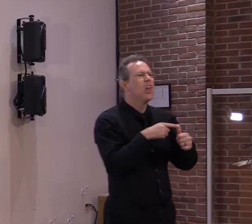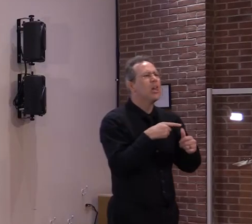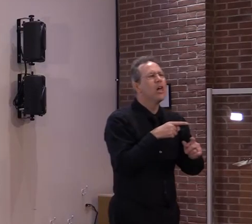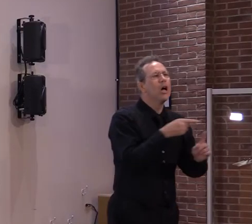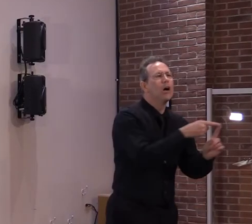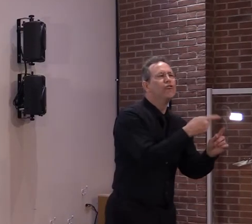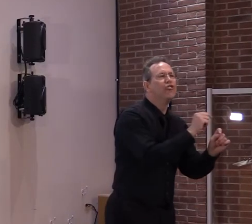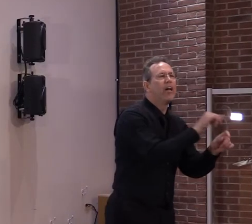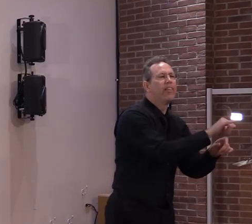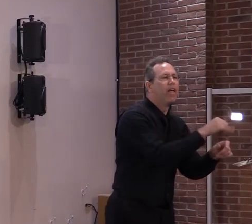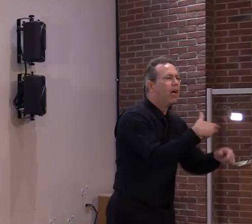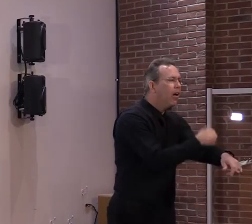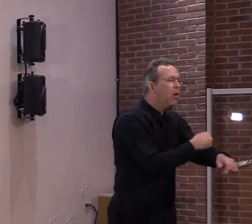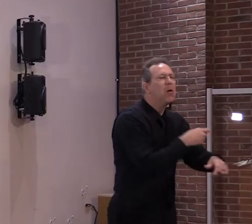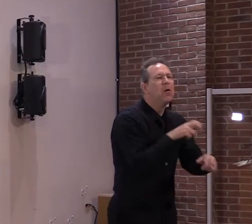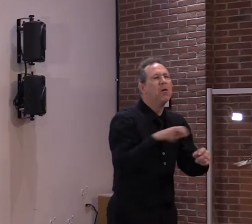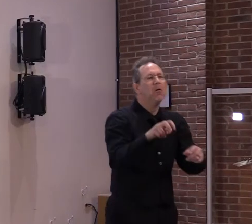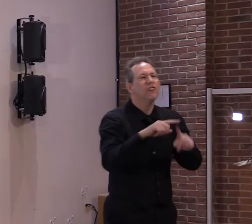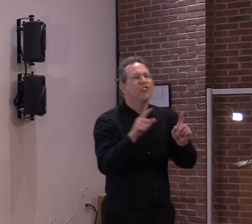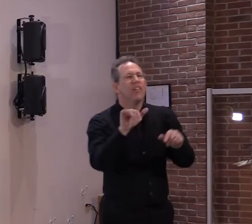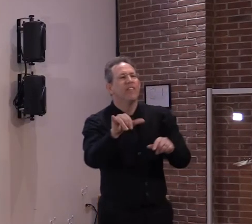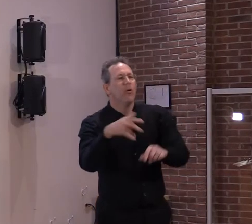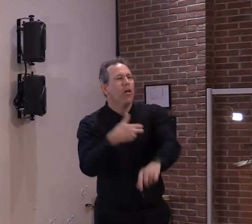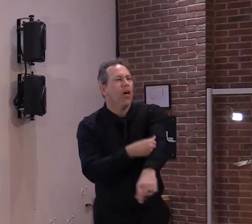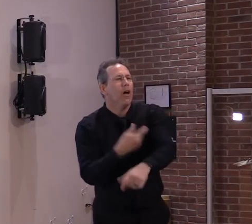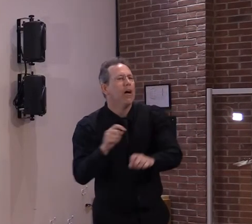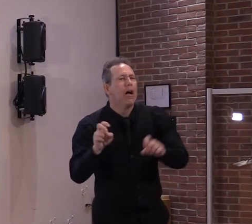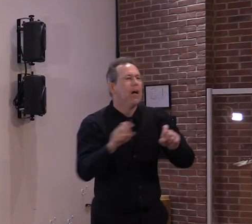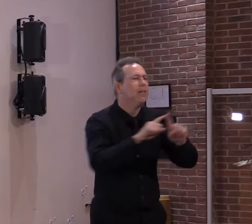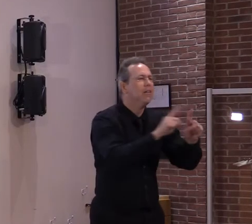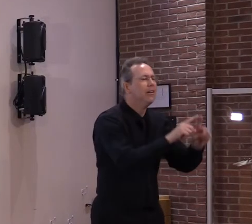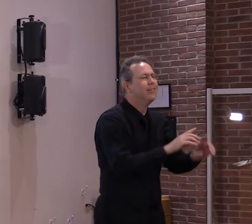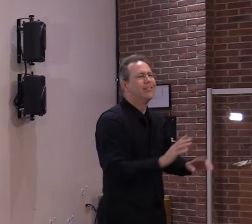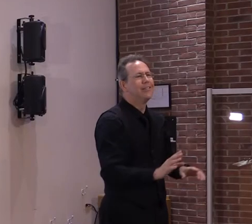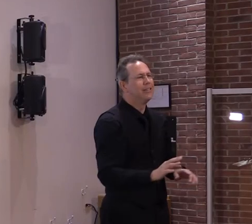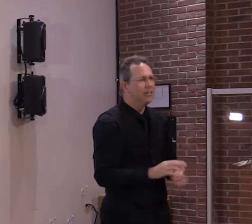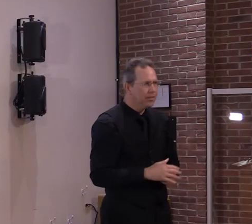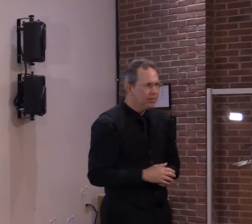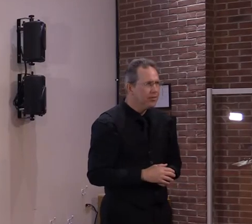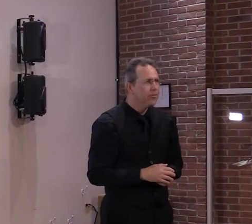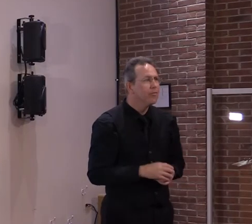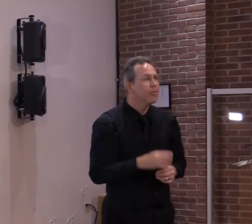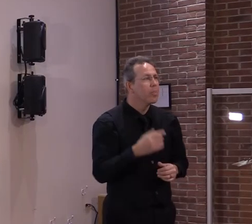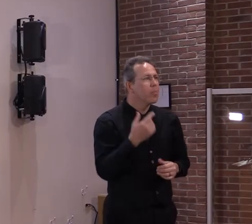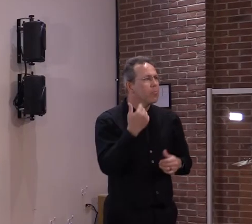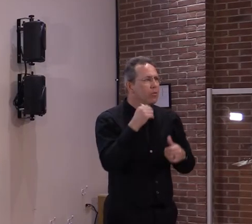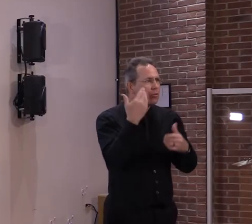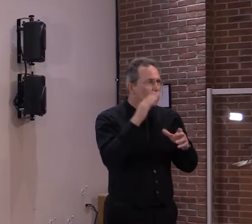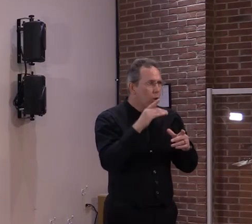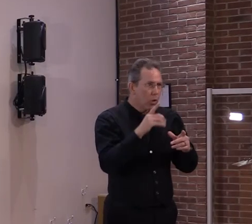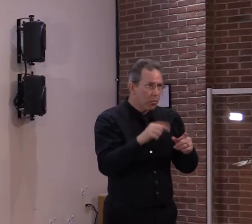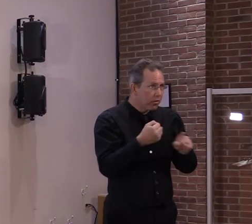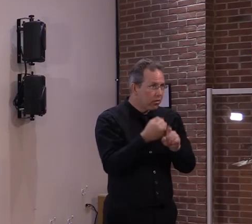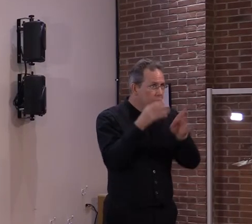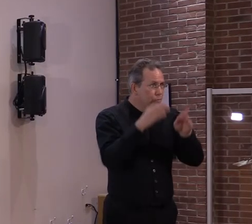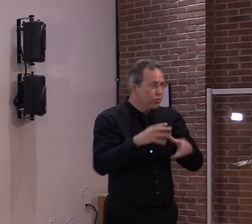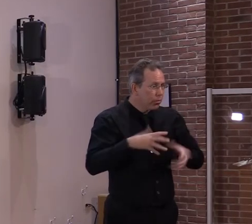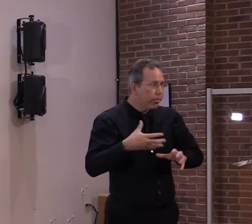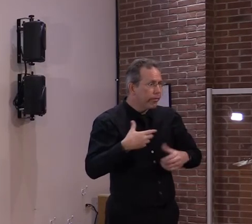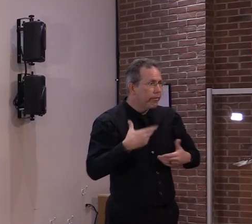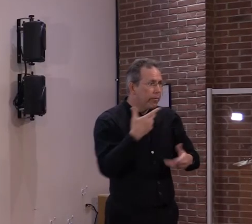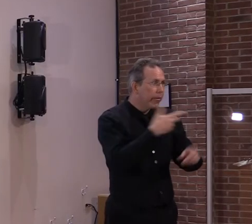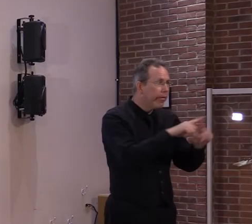any reliable data coming from that. And for all we know, it could be harmful. And the last thing you'd want to do is subject yourself to